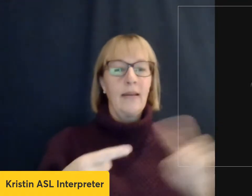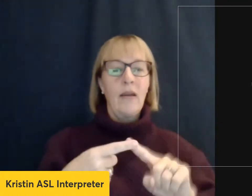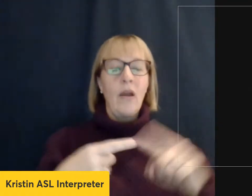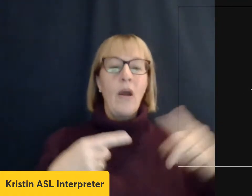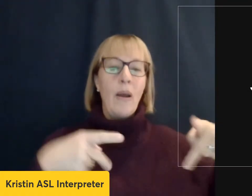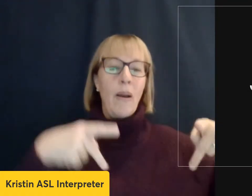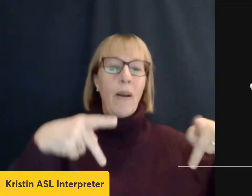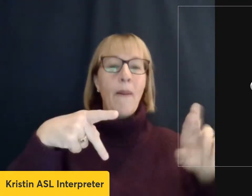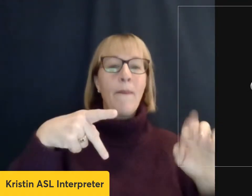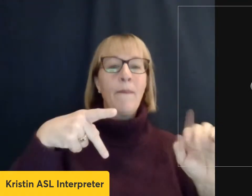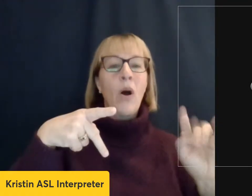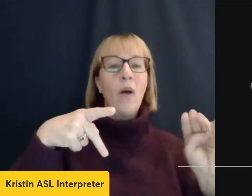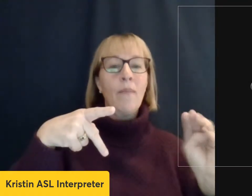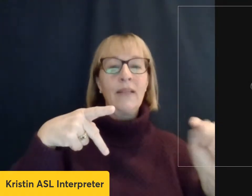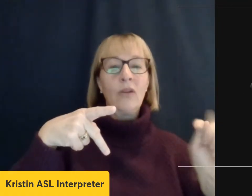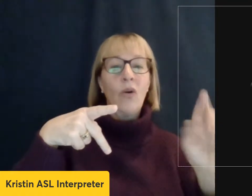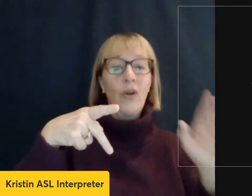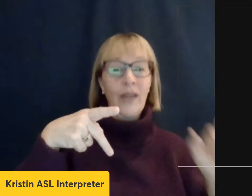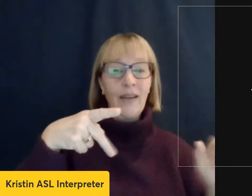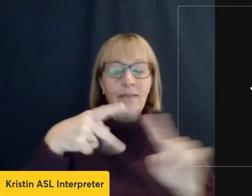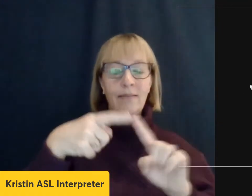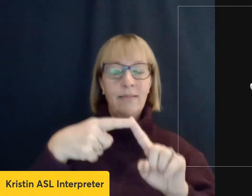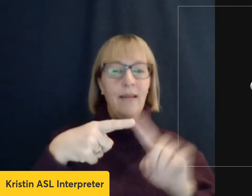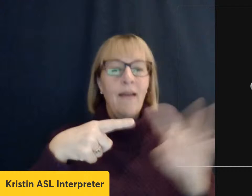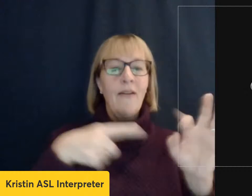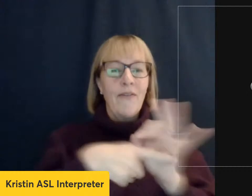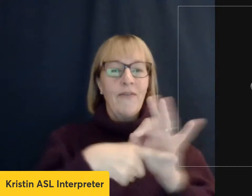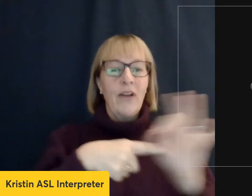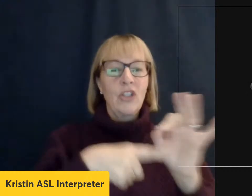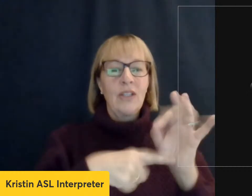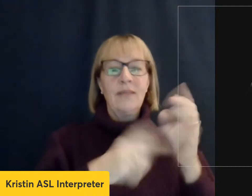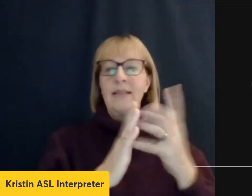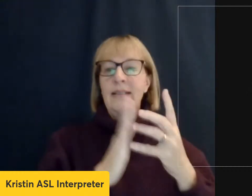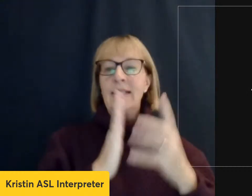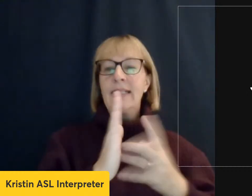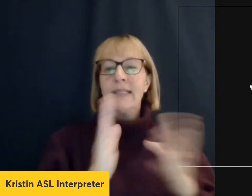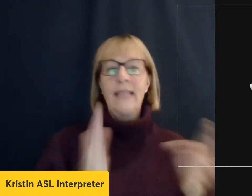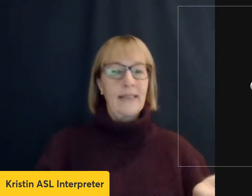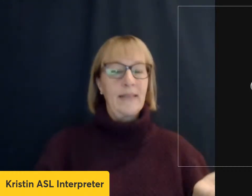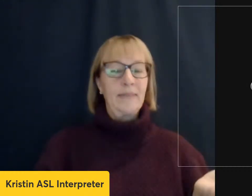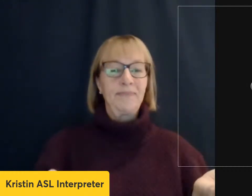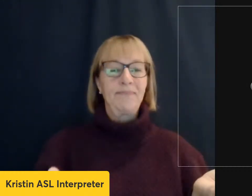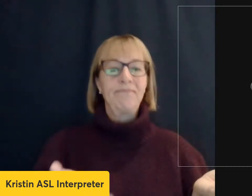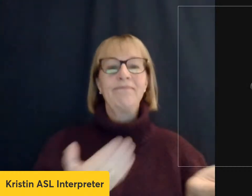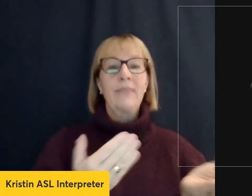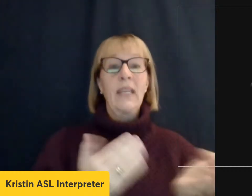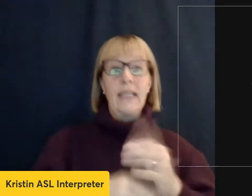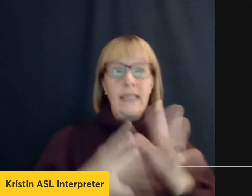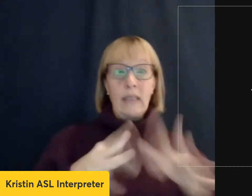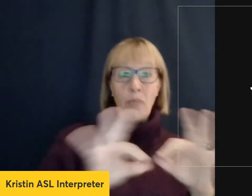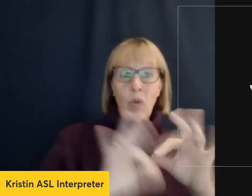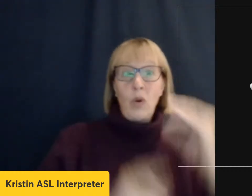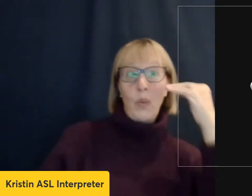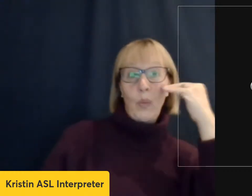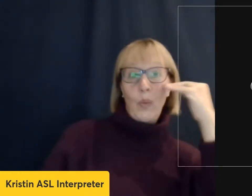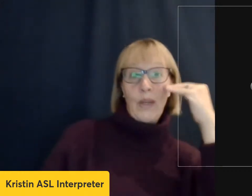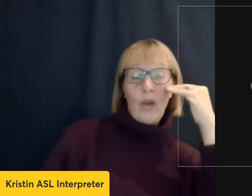history. What then is this past? And does it matter that we know it? A notable